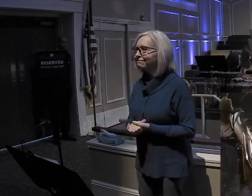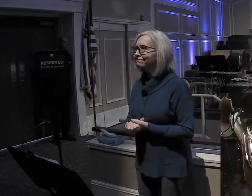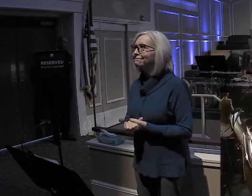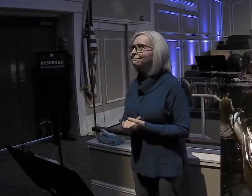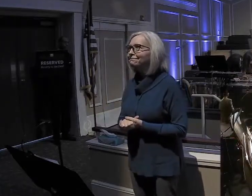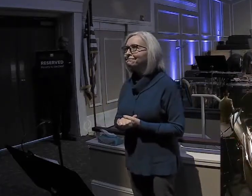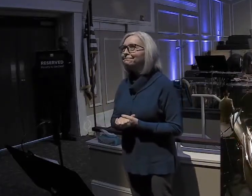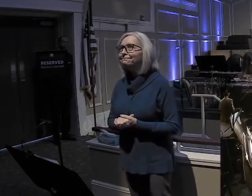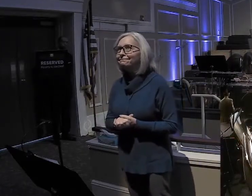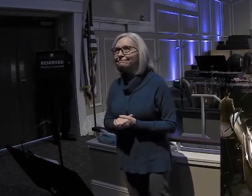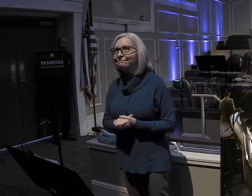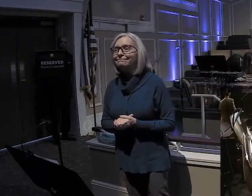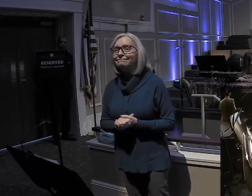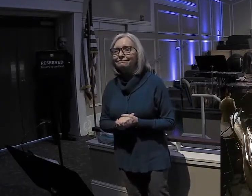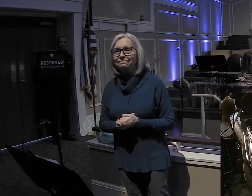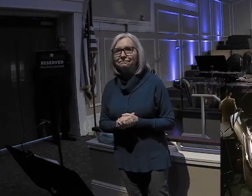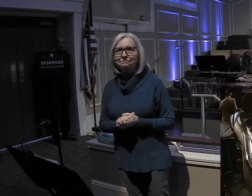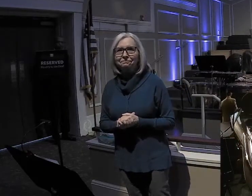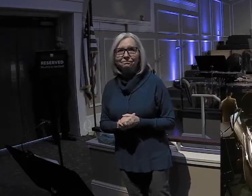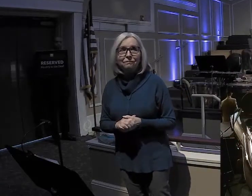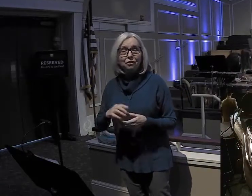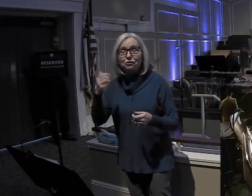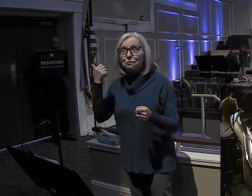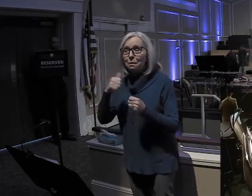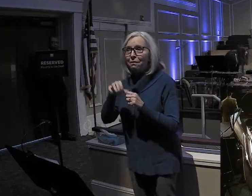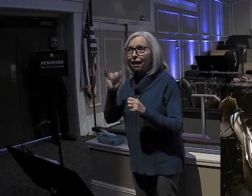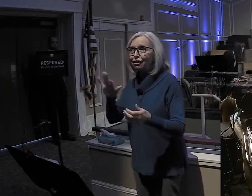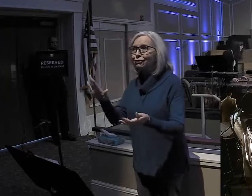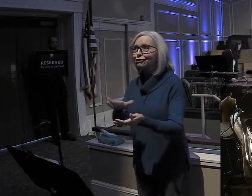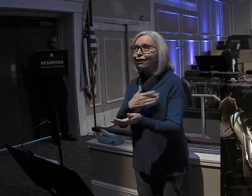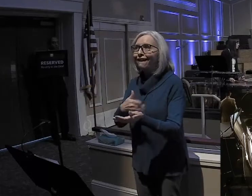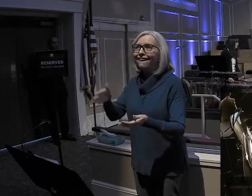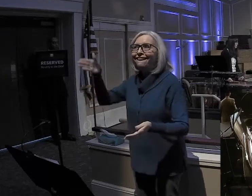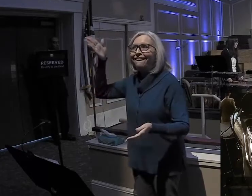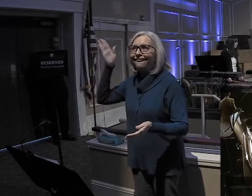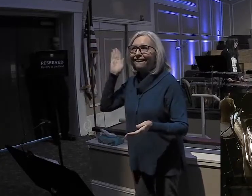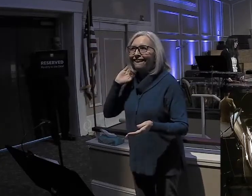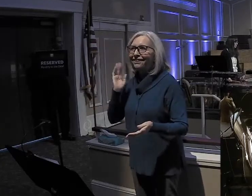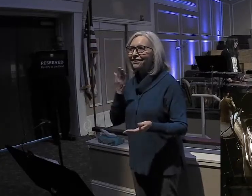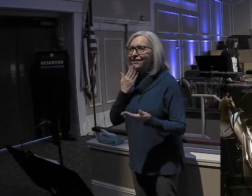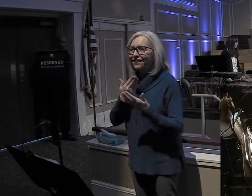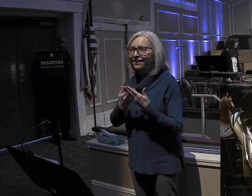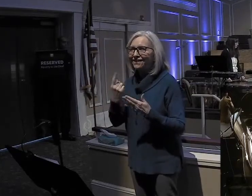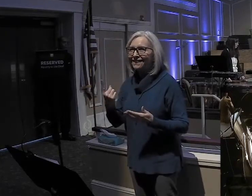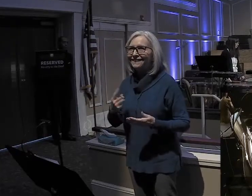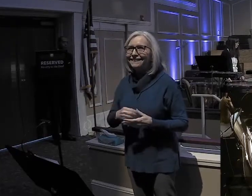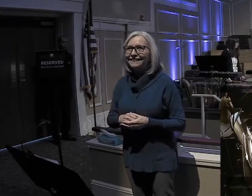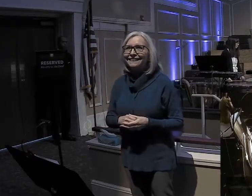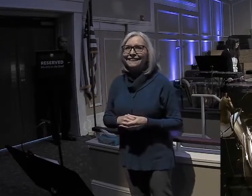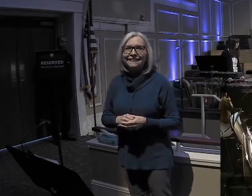unclean. Do you remember that hymn? It's a great hymn. Let's sing together.